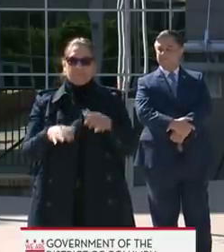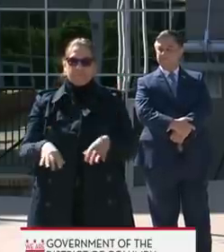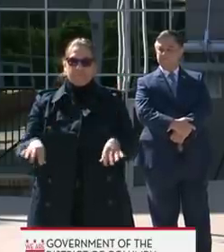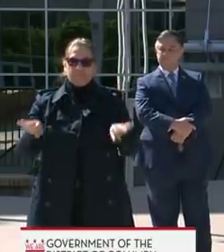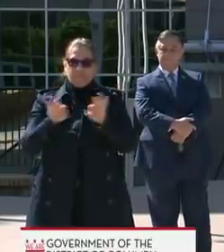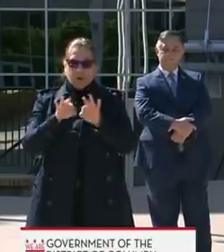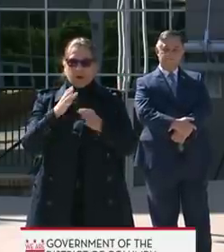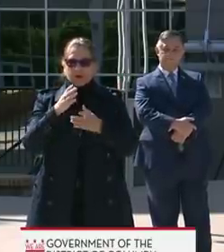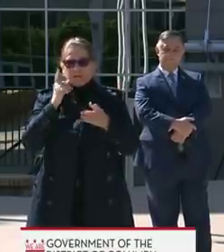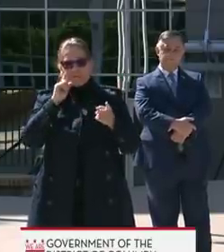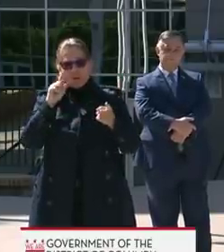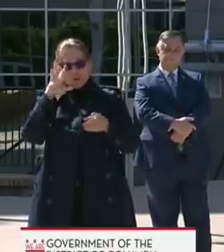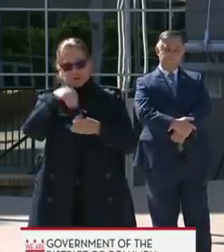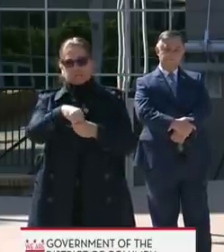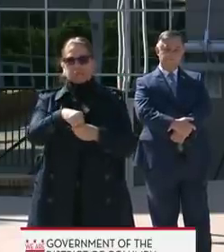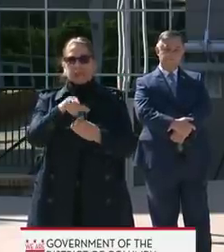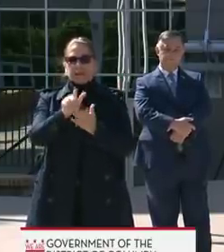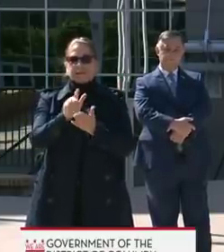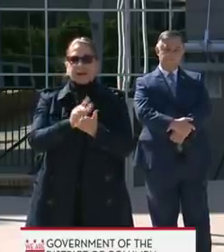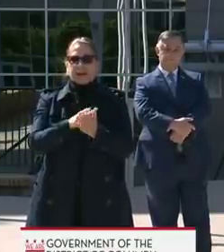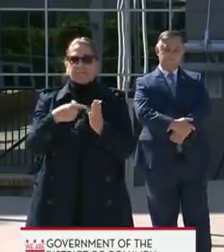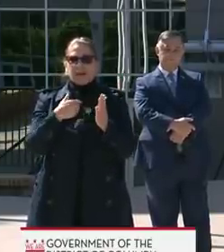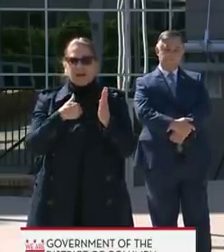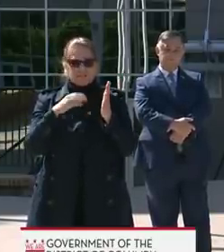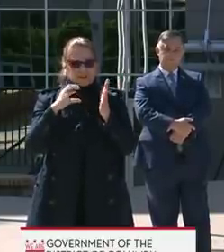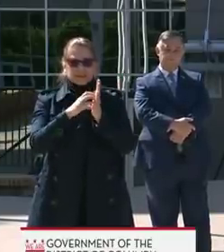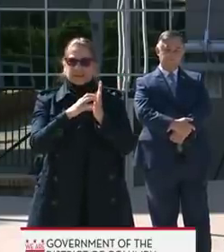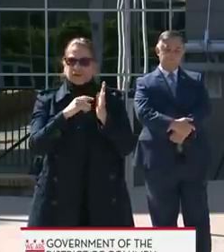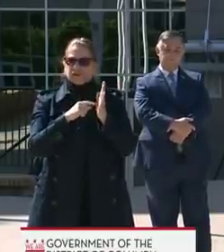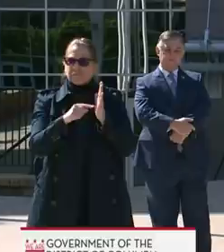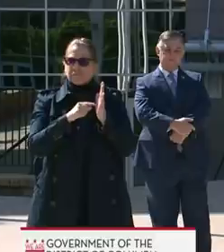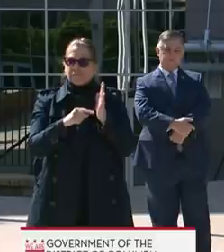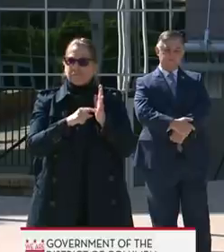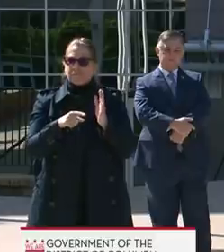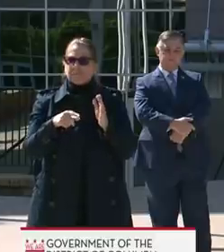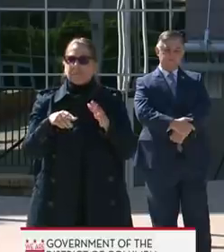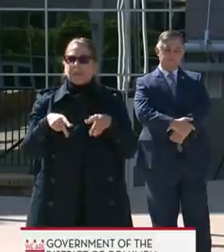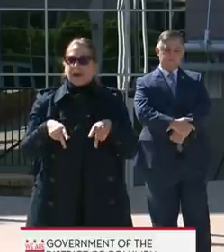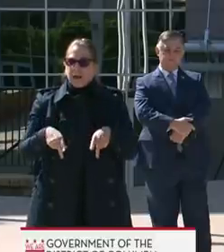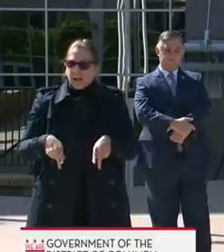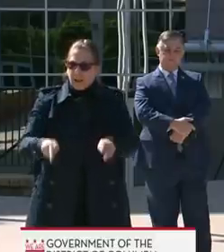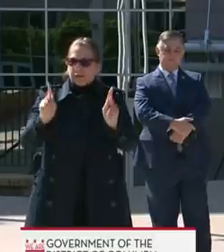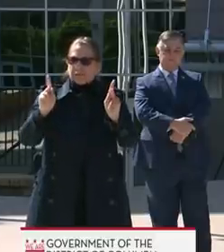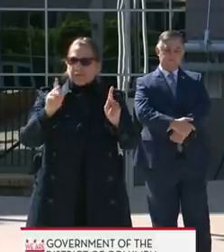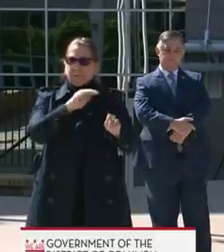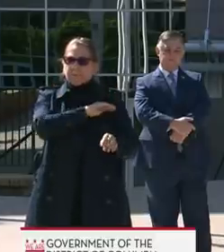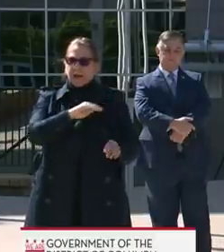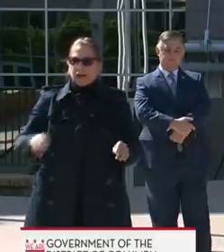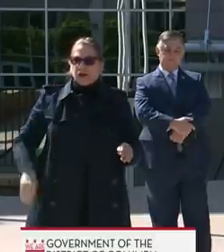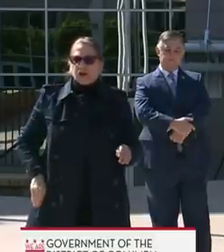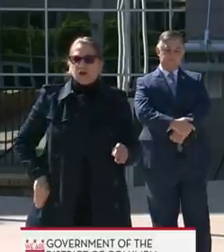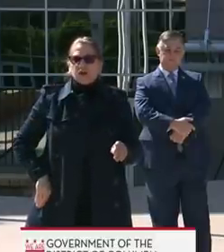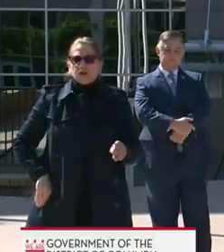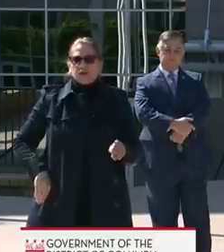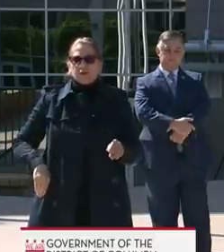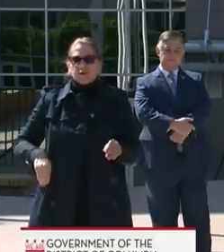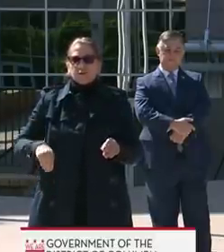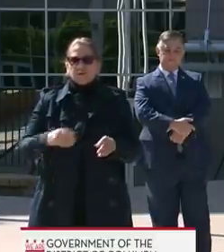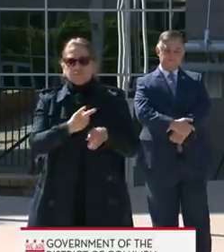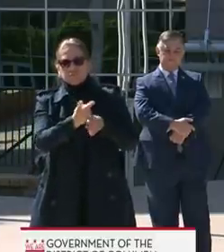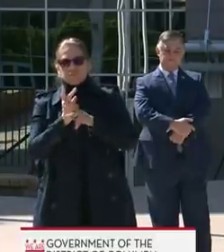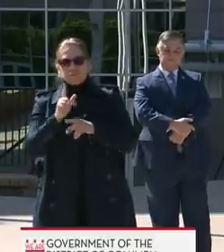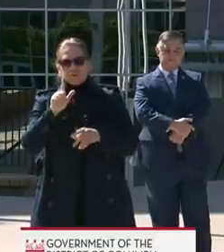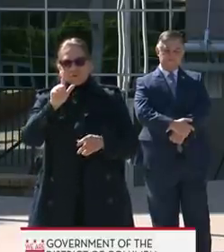that authorizes the Mayor to provide up to $25 million in, I believe it's in grants to